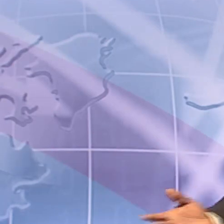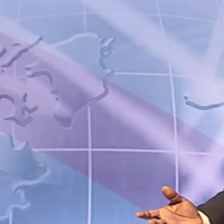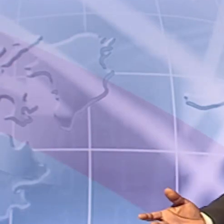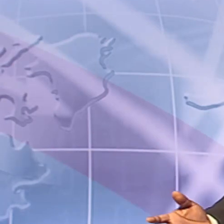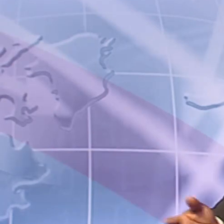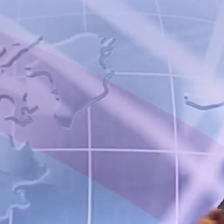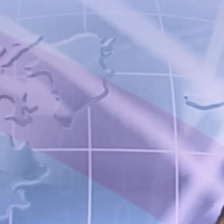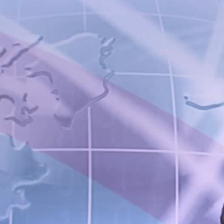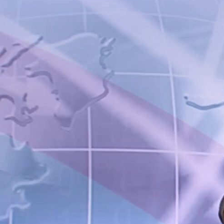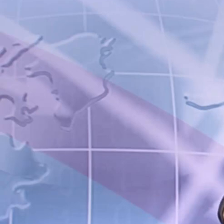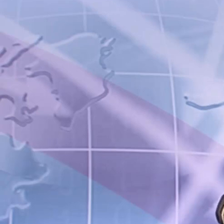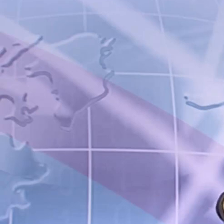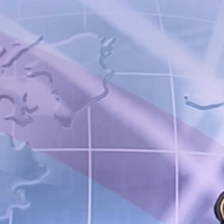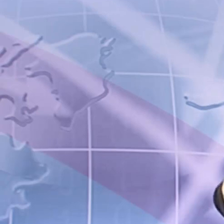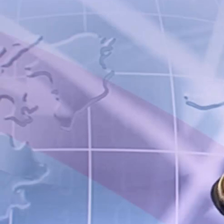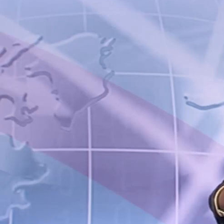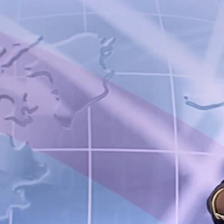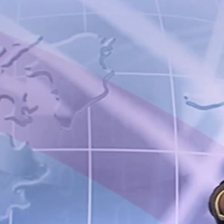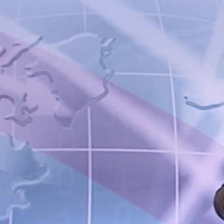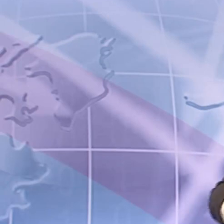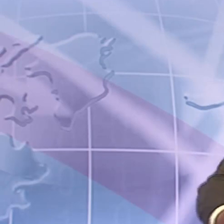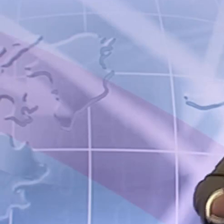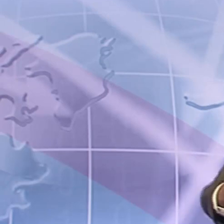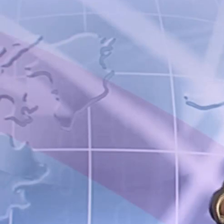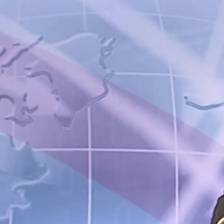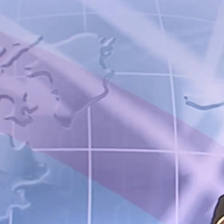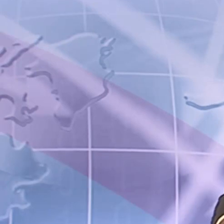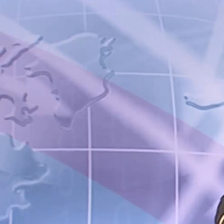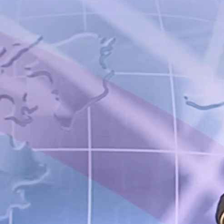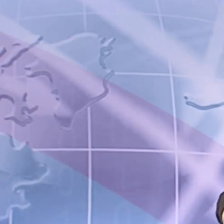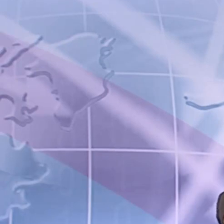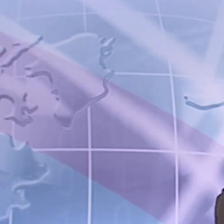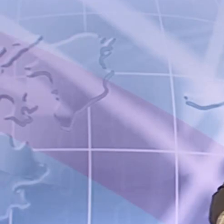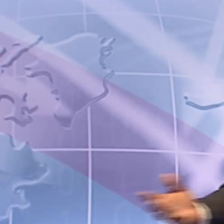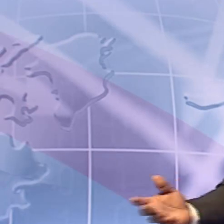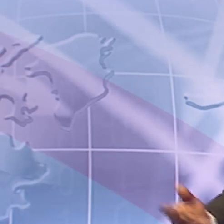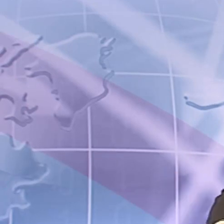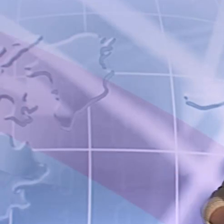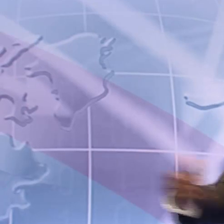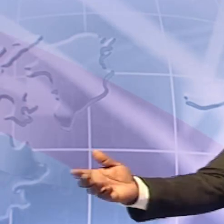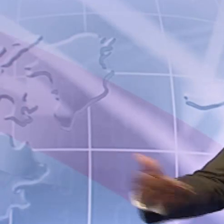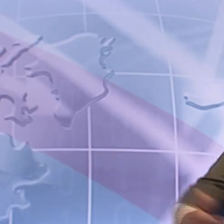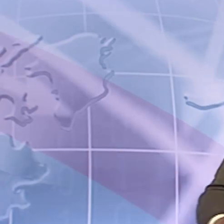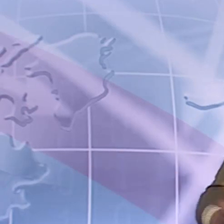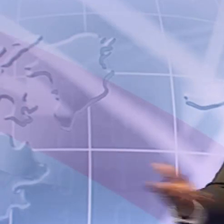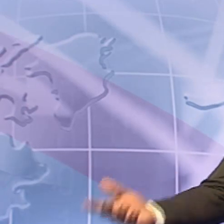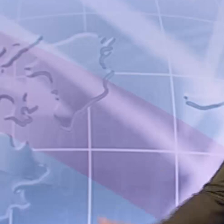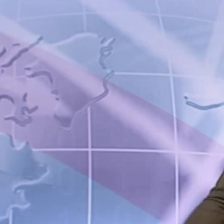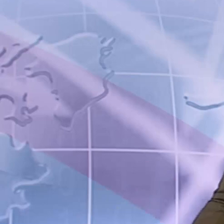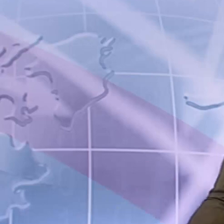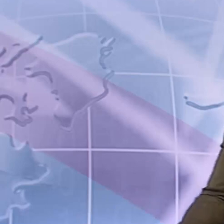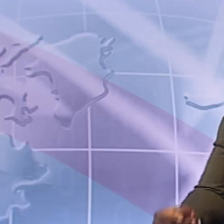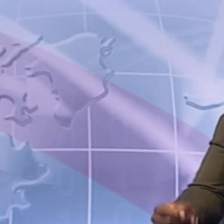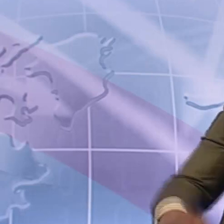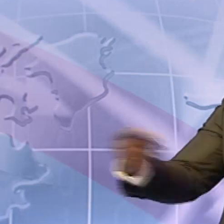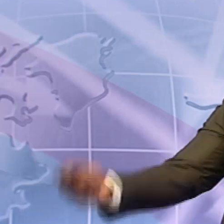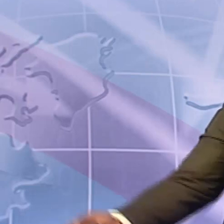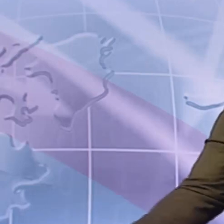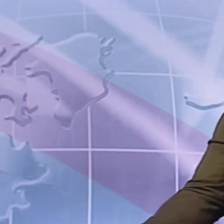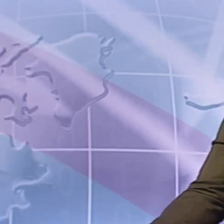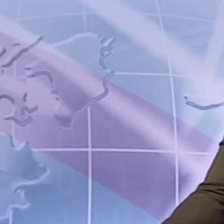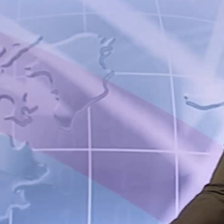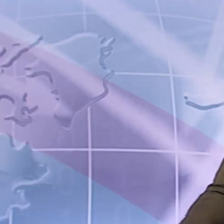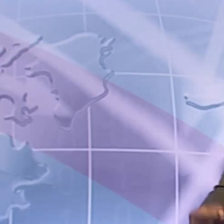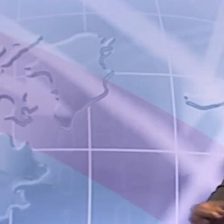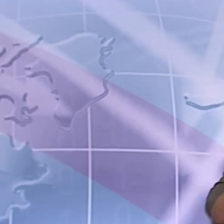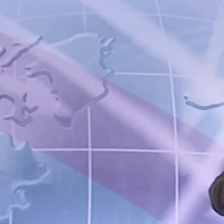what it takes. So they may not be eating right to boost their immune system. So the basic thing, we're all being told to eat fruits and vegetables. If they can't find the